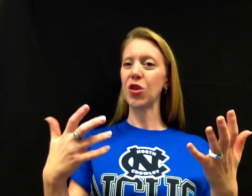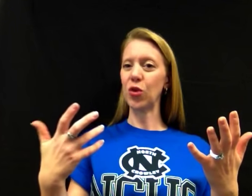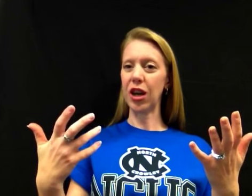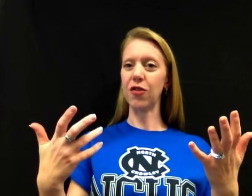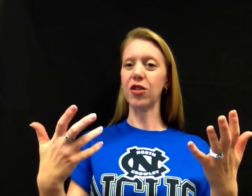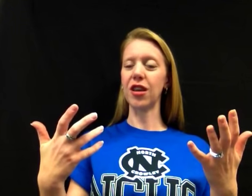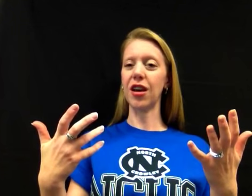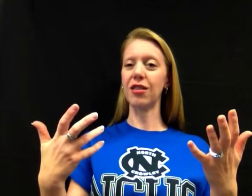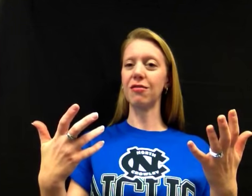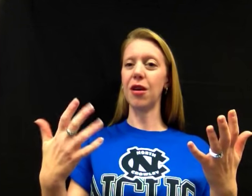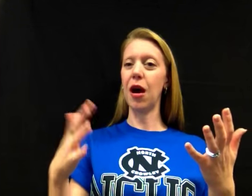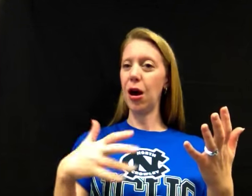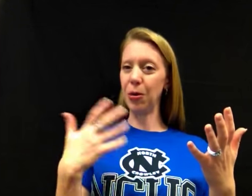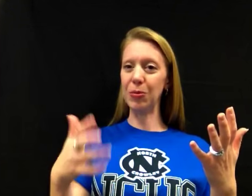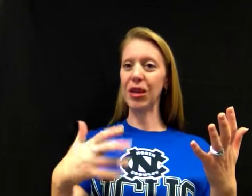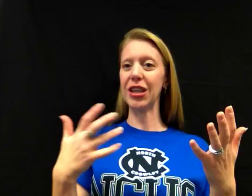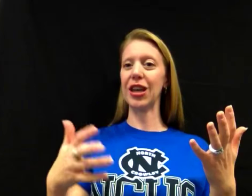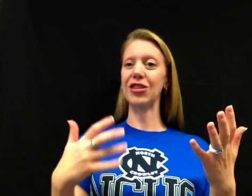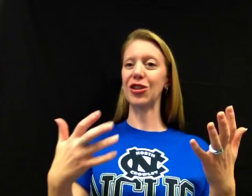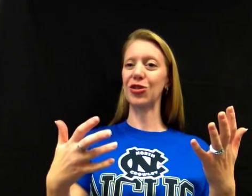we have the sign in ASL, just